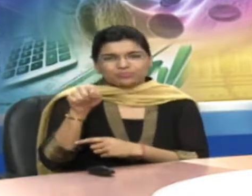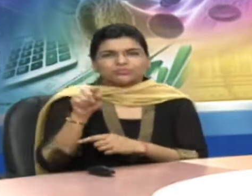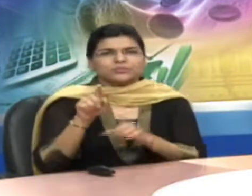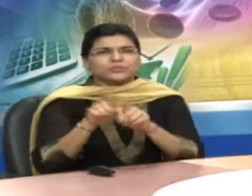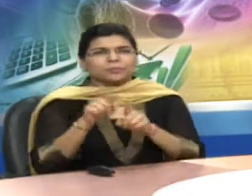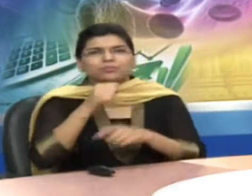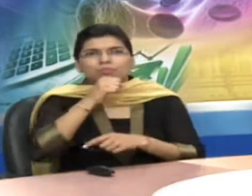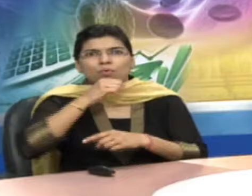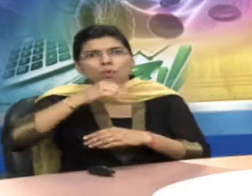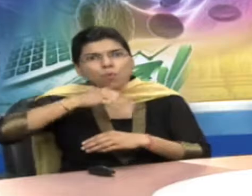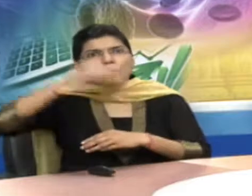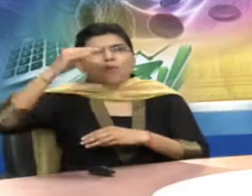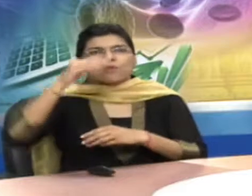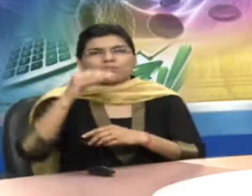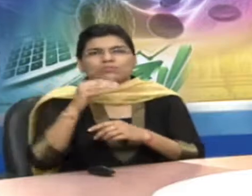an elderly man